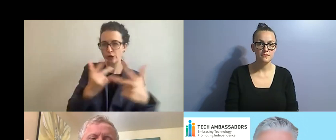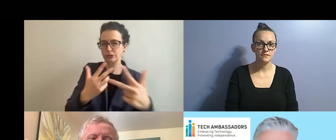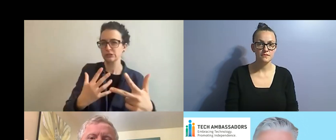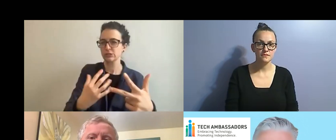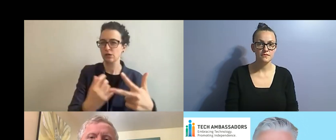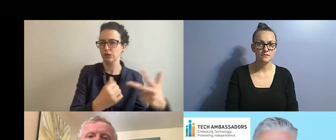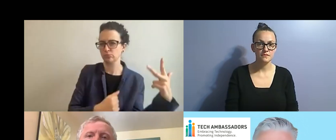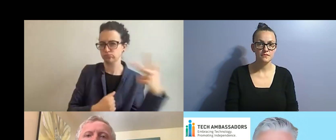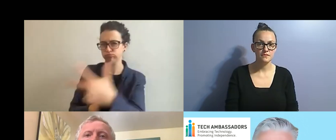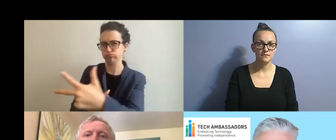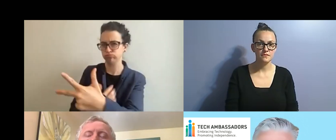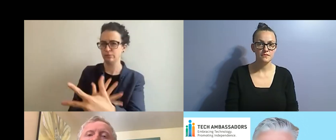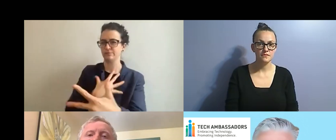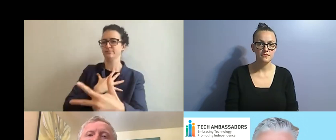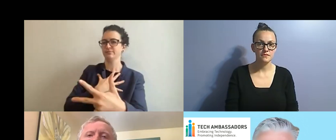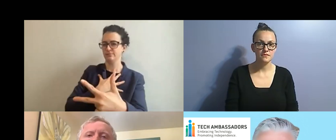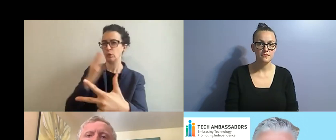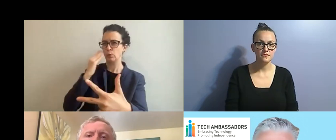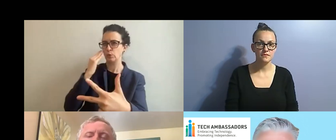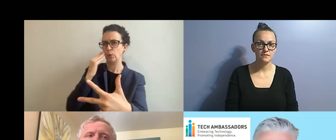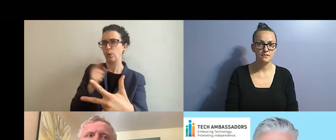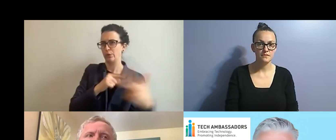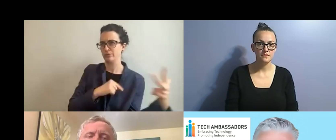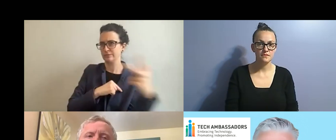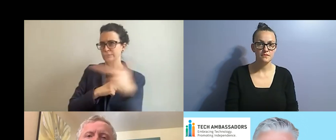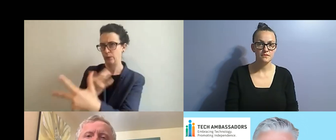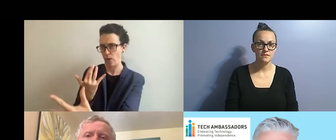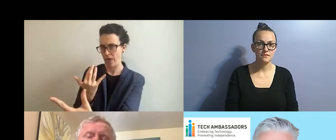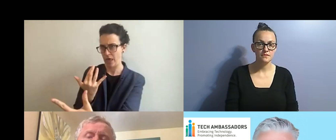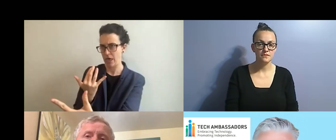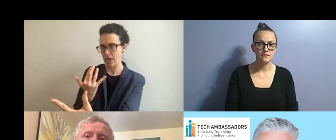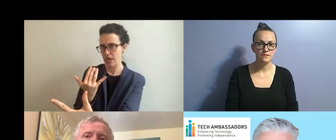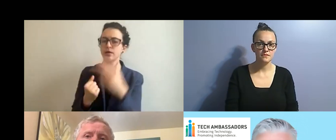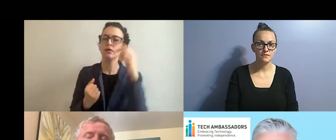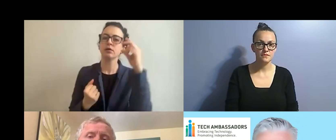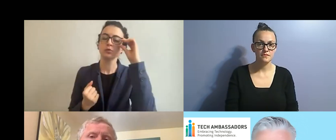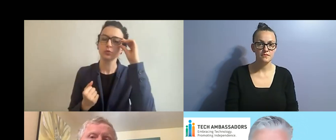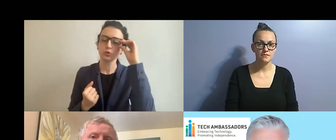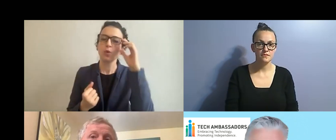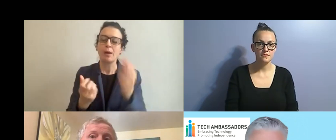I know a lot of people that are not used to